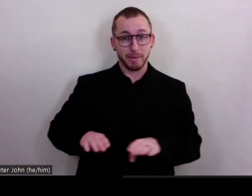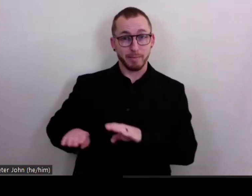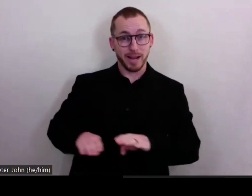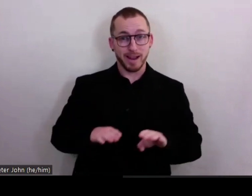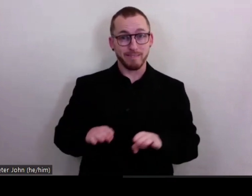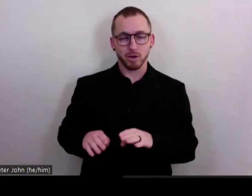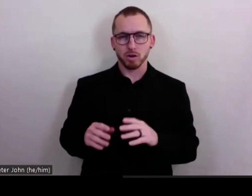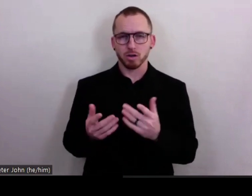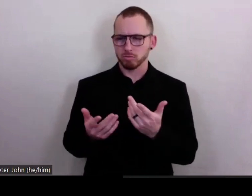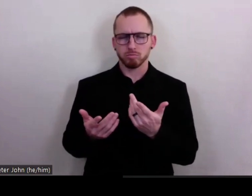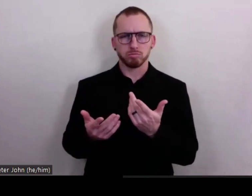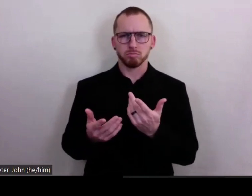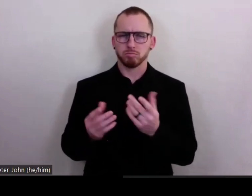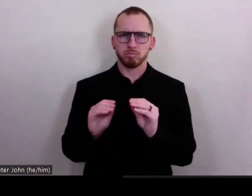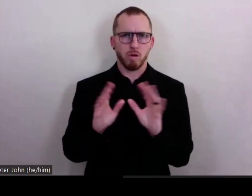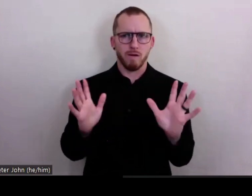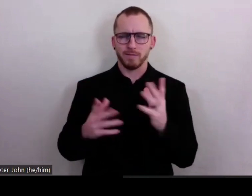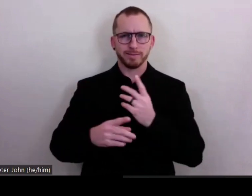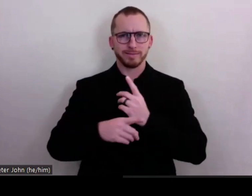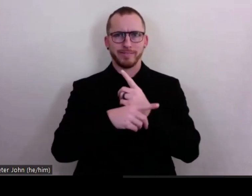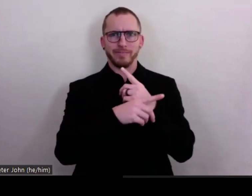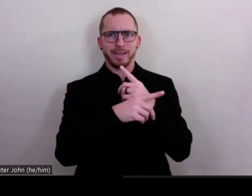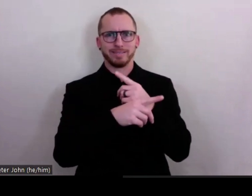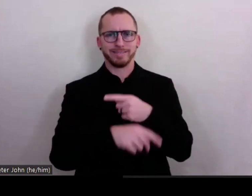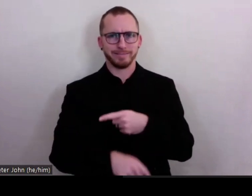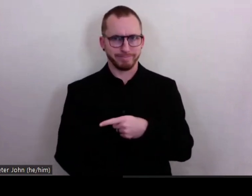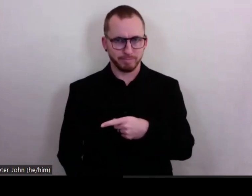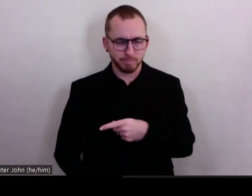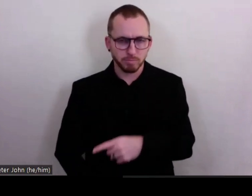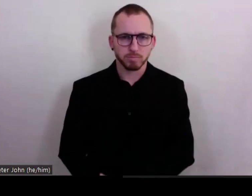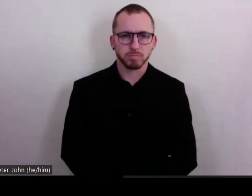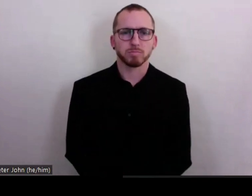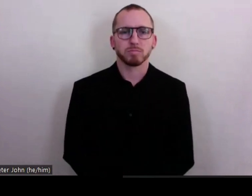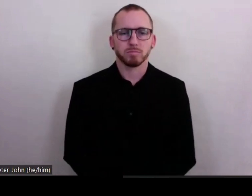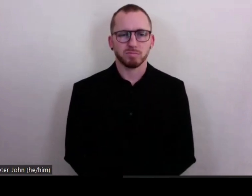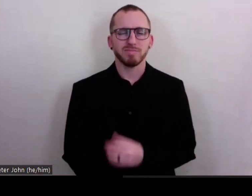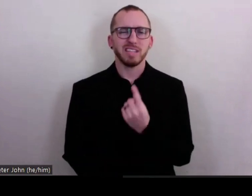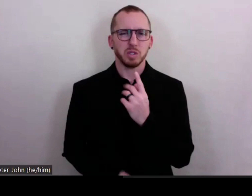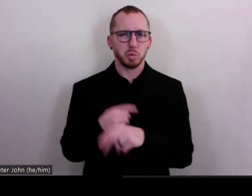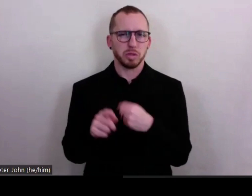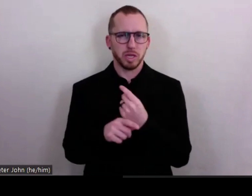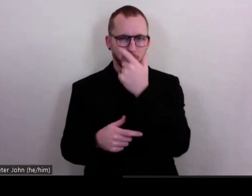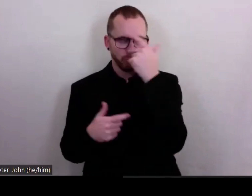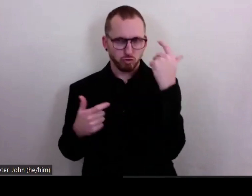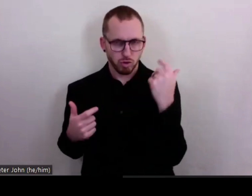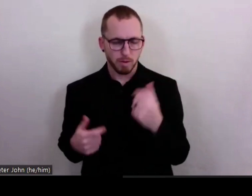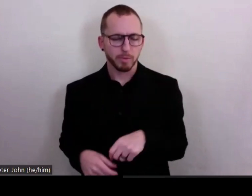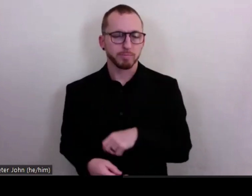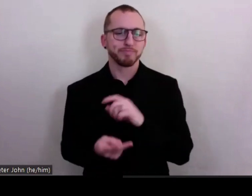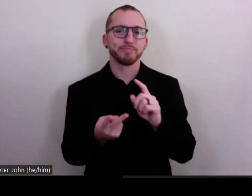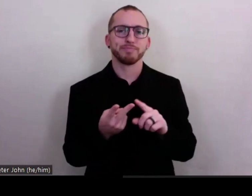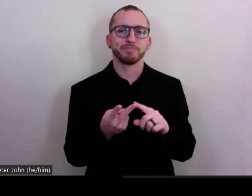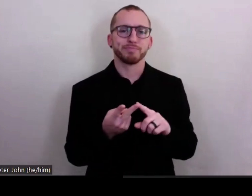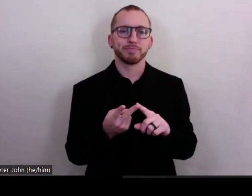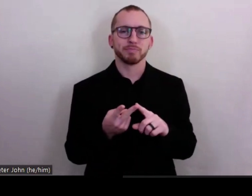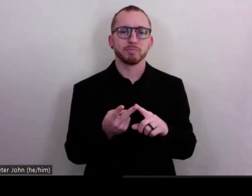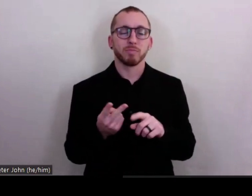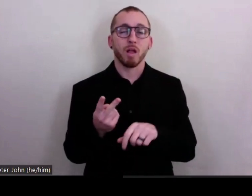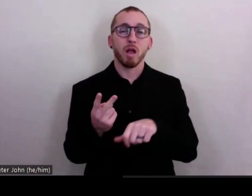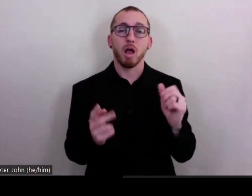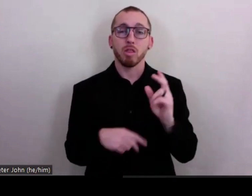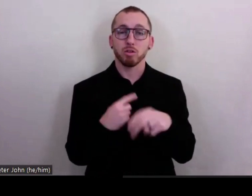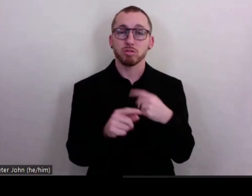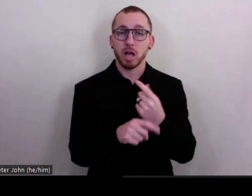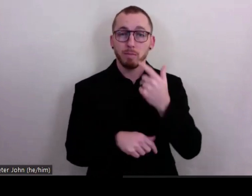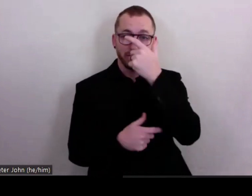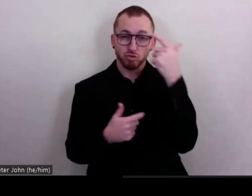know, of the situation. And so that's one type of trauma. The other type of trauma, and Latrice did a lovely job of talking about